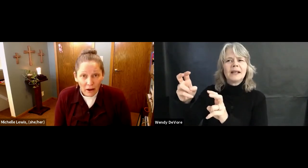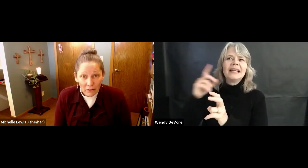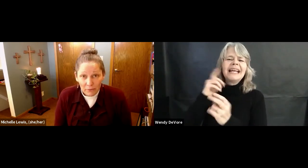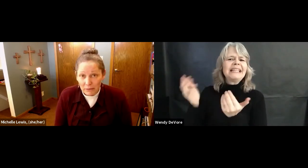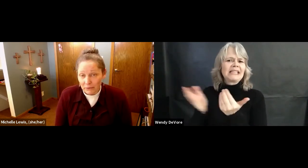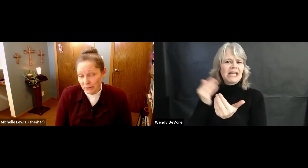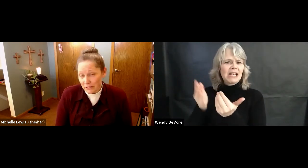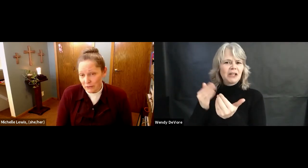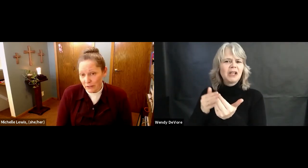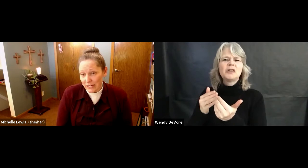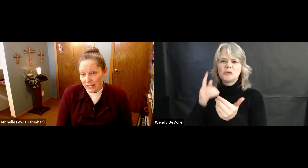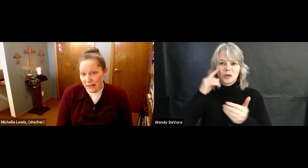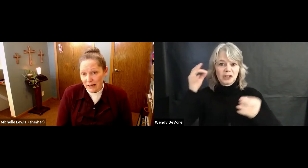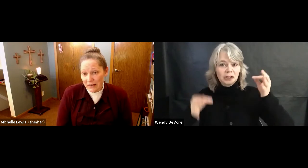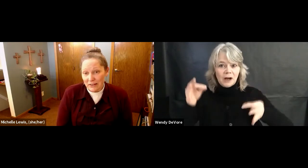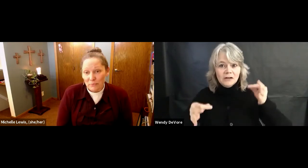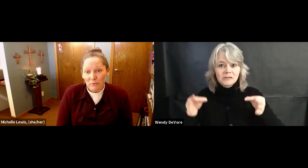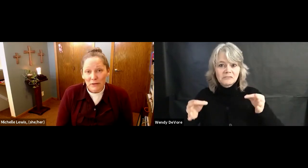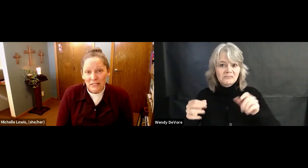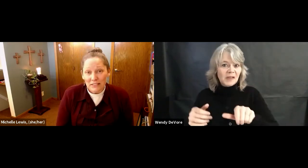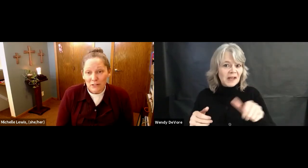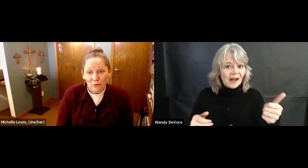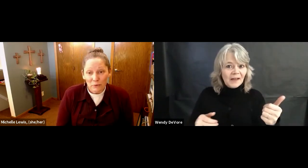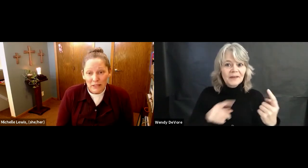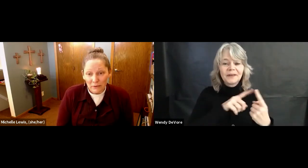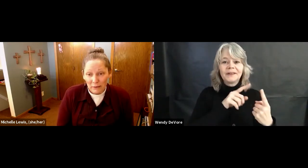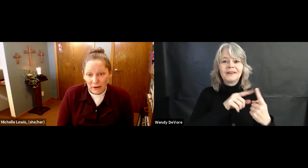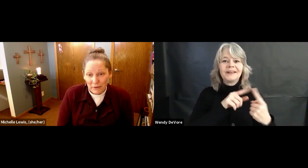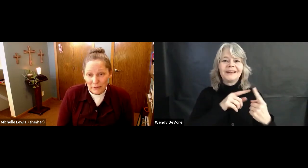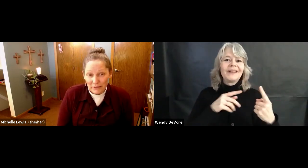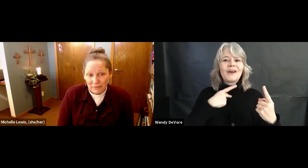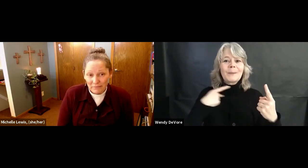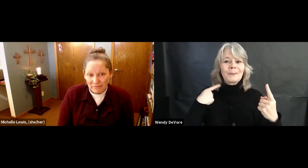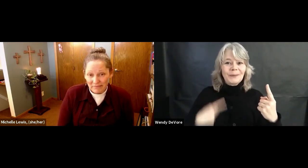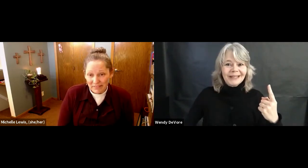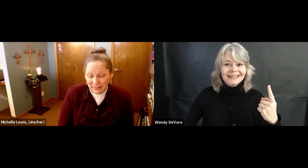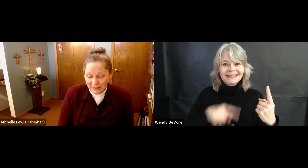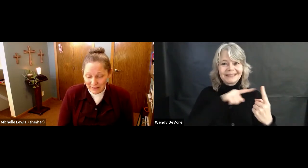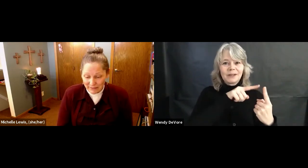the other people in the story, the priests who went around.